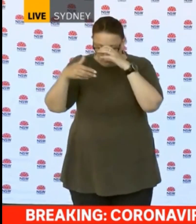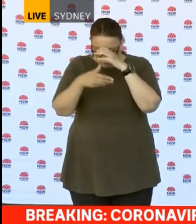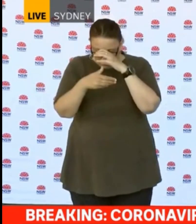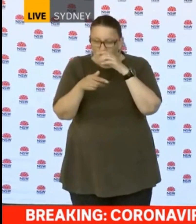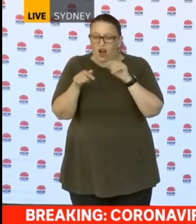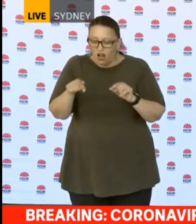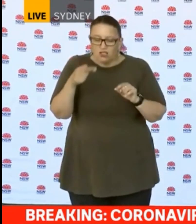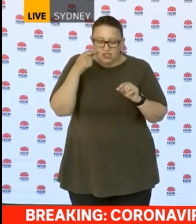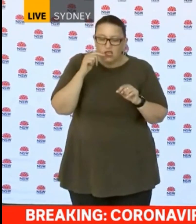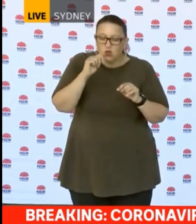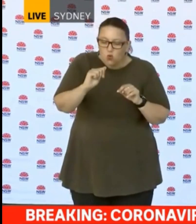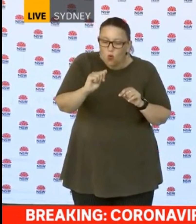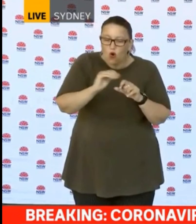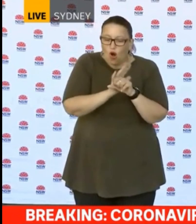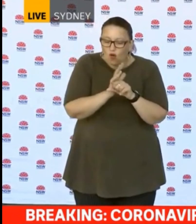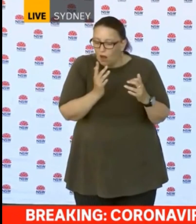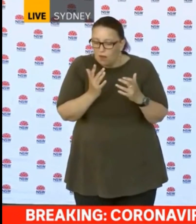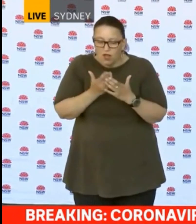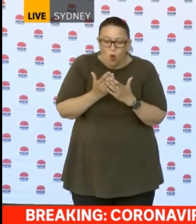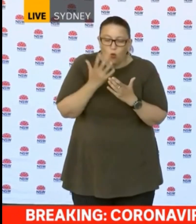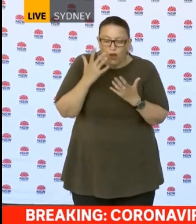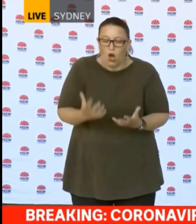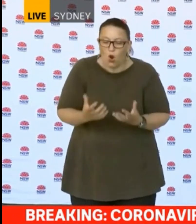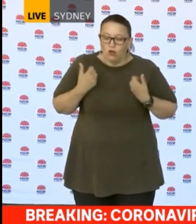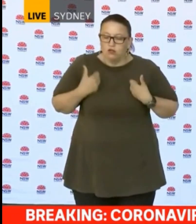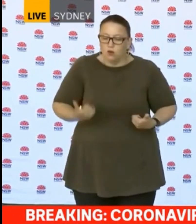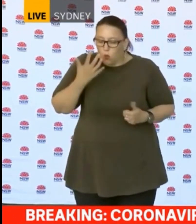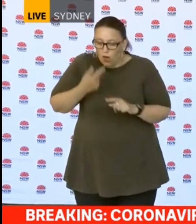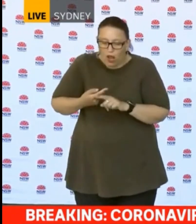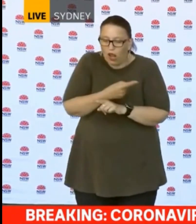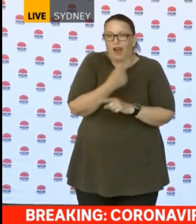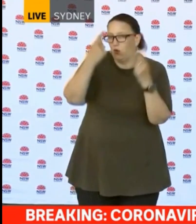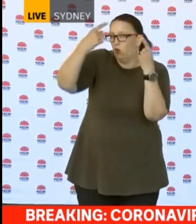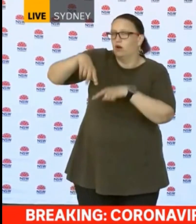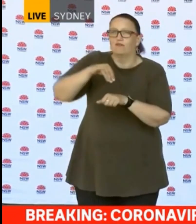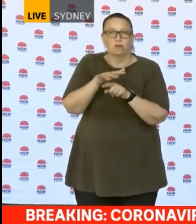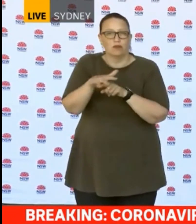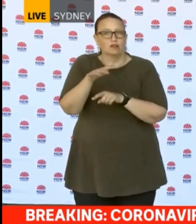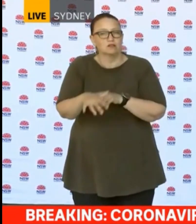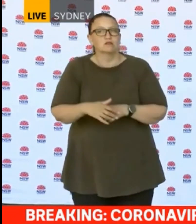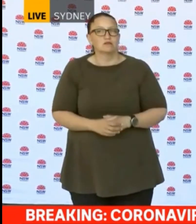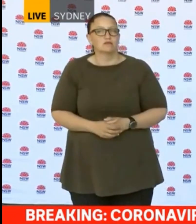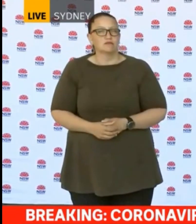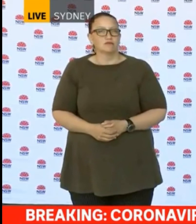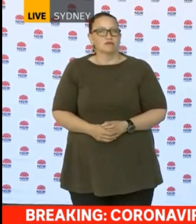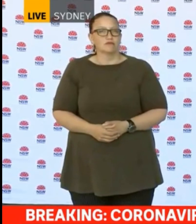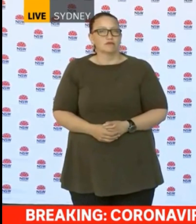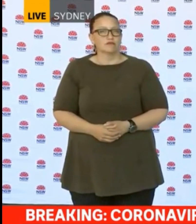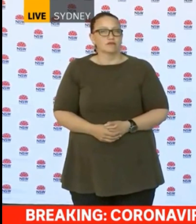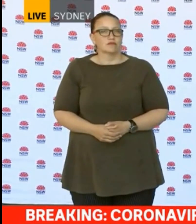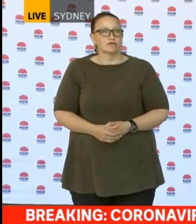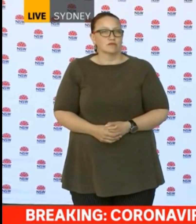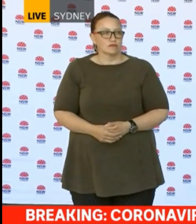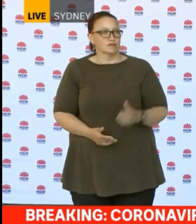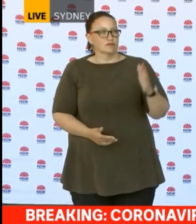so putting all of those pieces together will allow us to do that thorough investigation, but we're certainly very keen to see if we can establish any